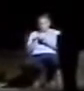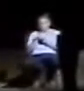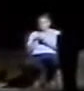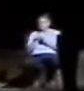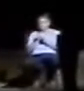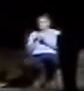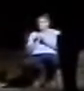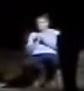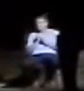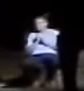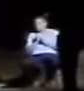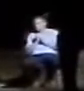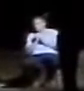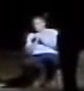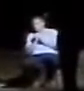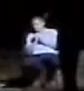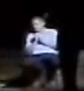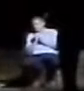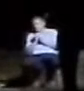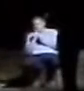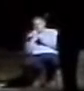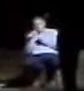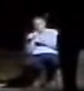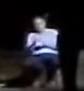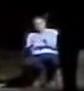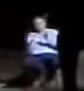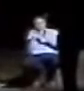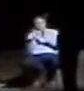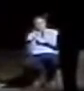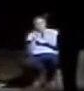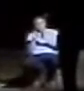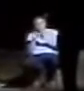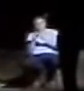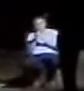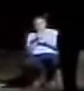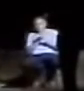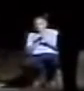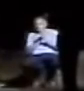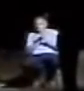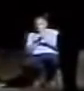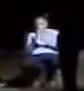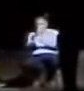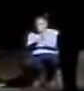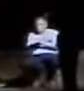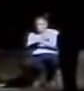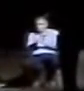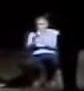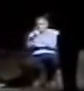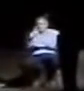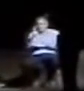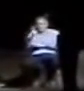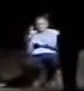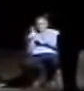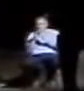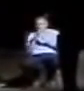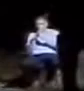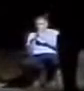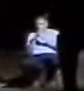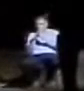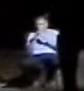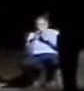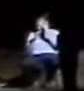through those decisions you're making, those questions you're wrestling with. But it's been so powerful, our first two services this